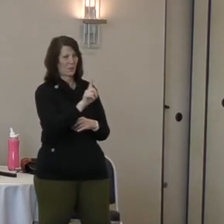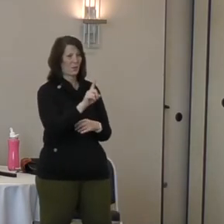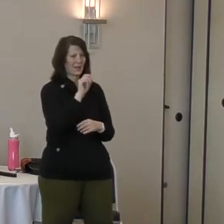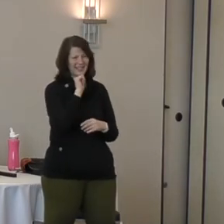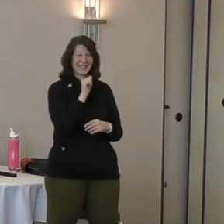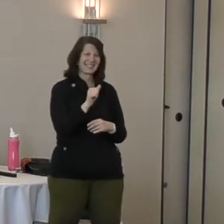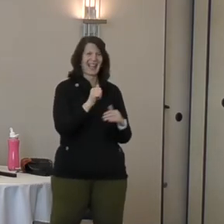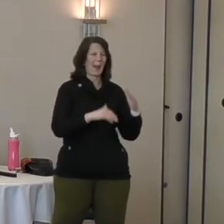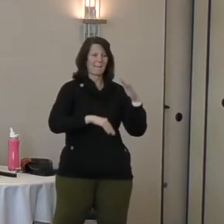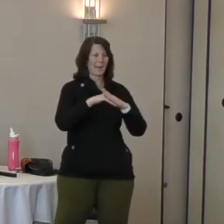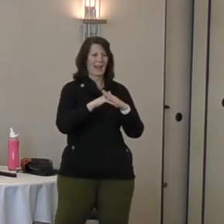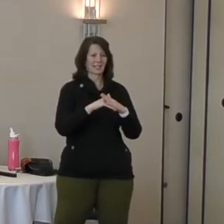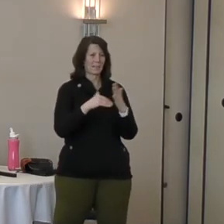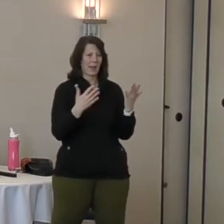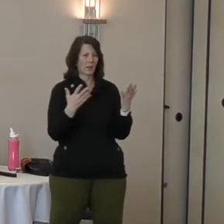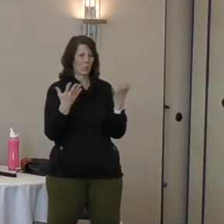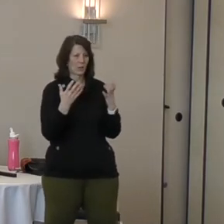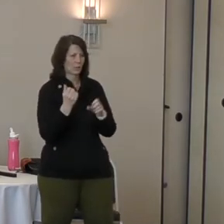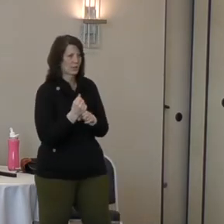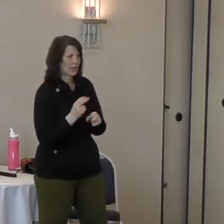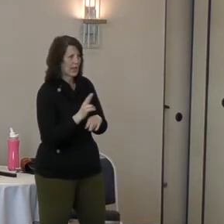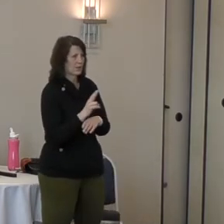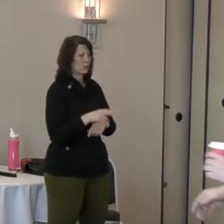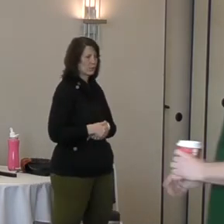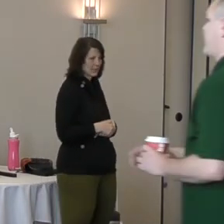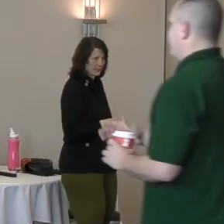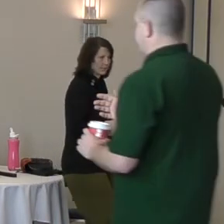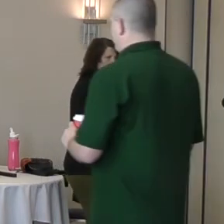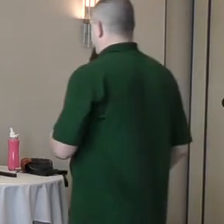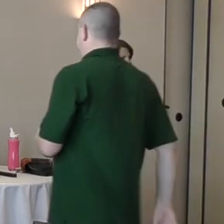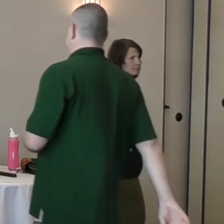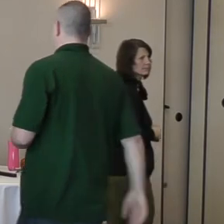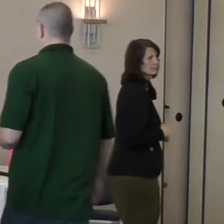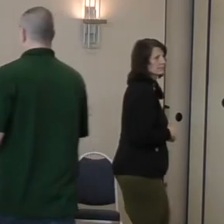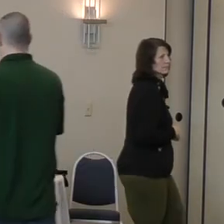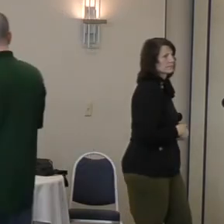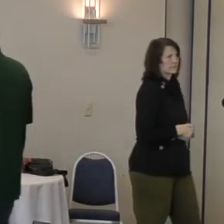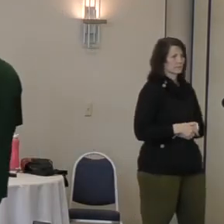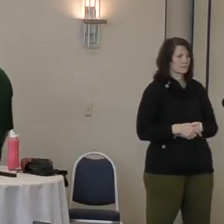not maximizing what you're getting and using. And we'll kind of get to the